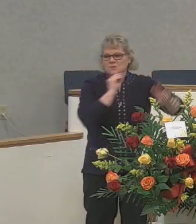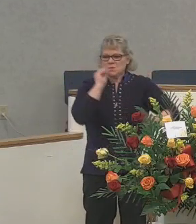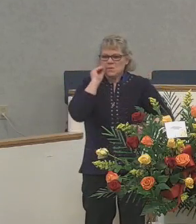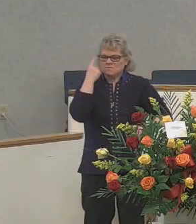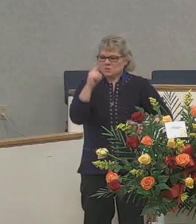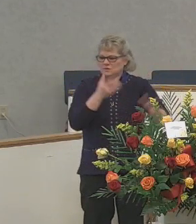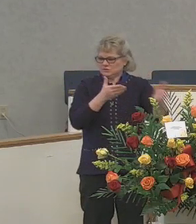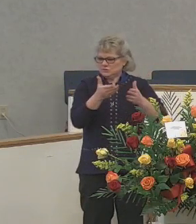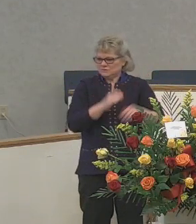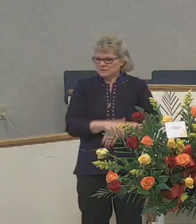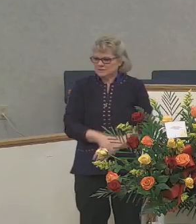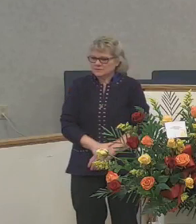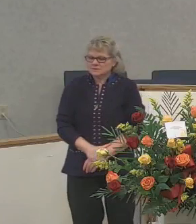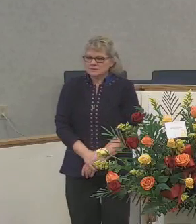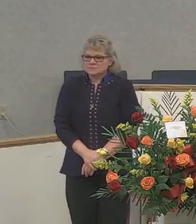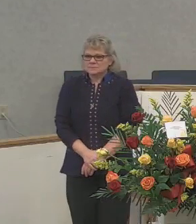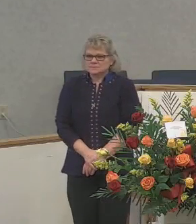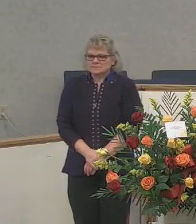service.